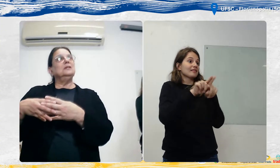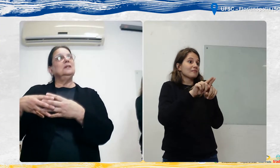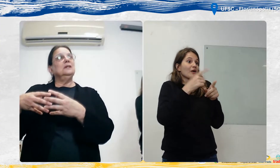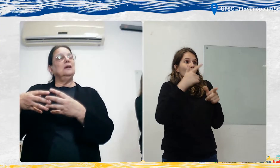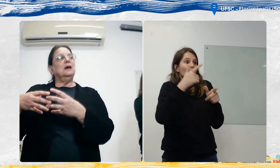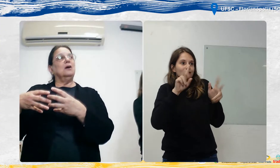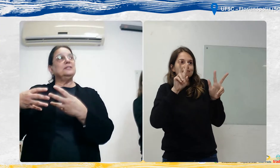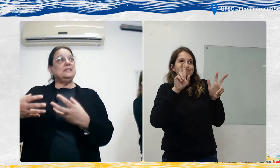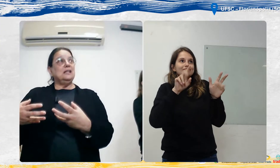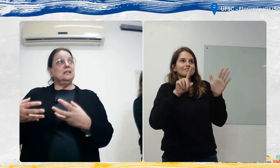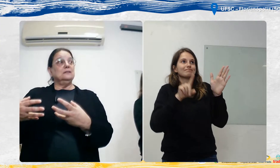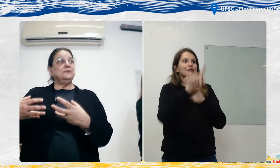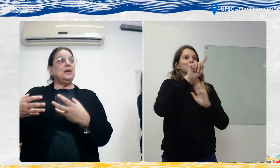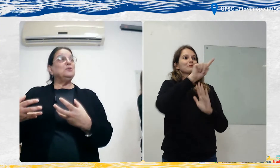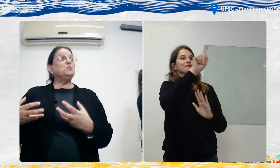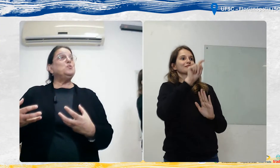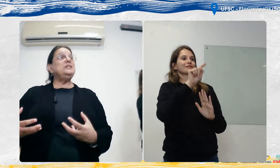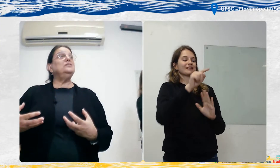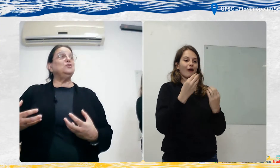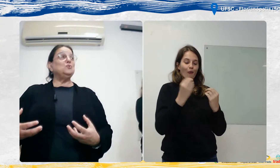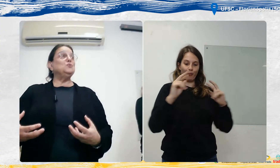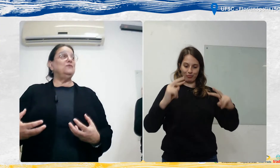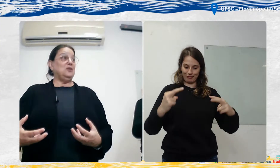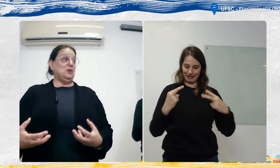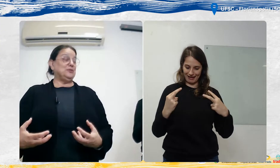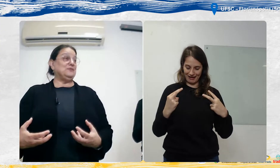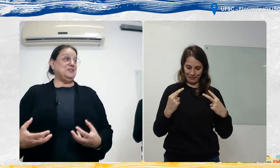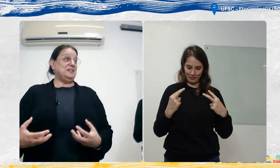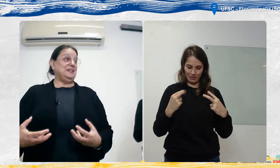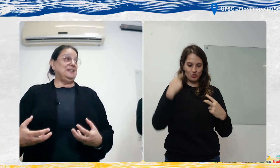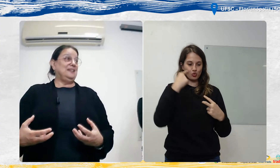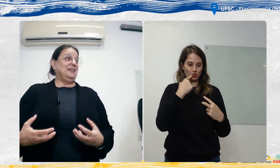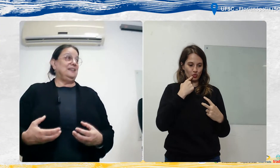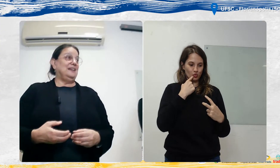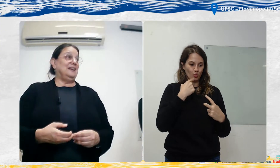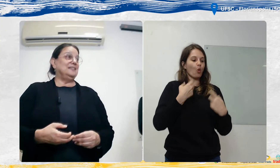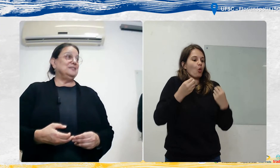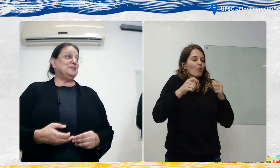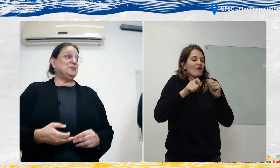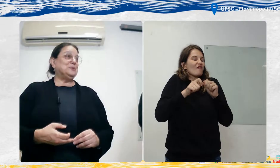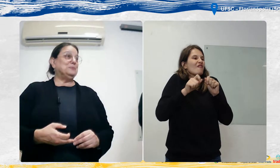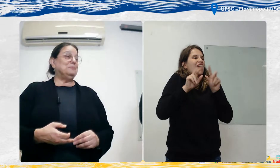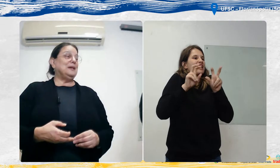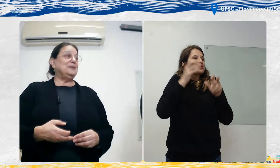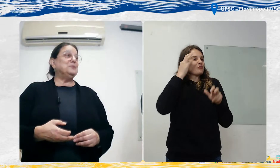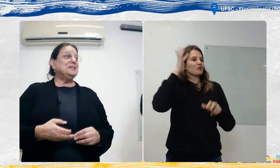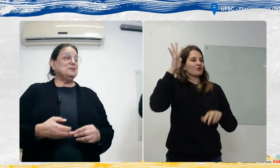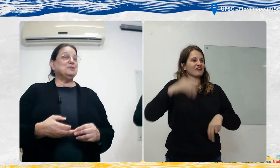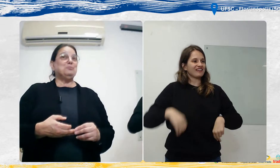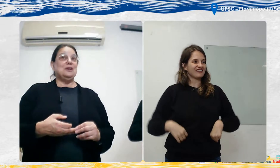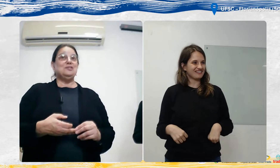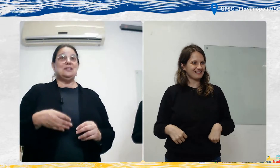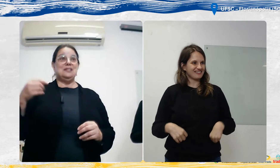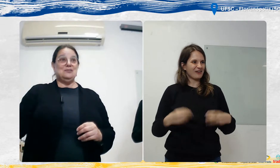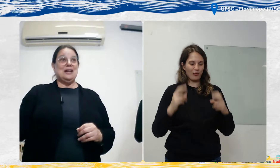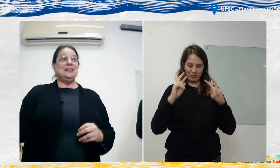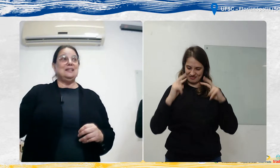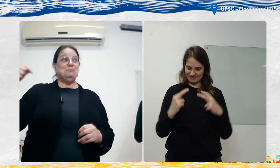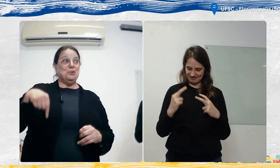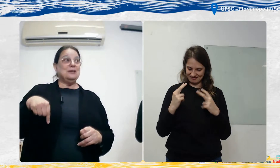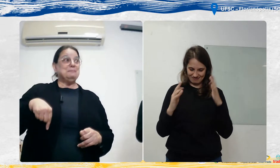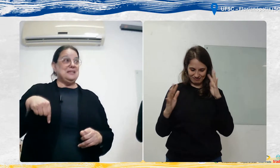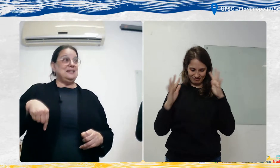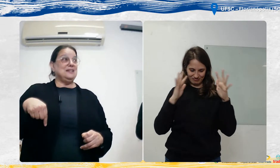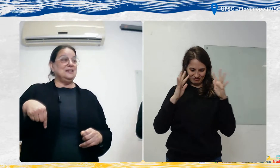people ourselves, how do we do philosophy? And so my research project, the grant